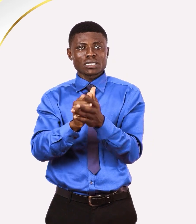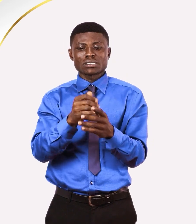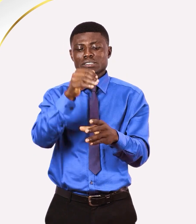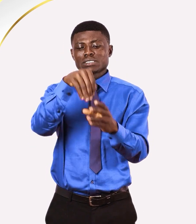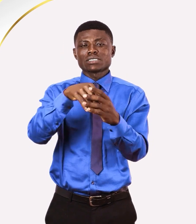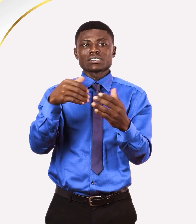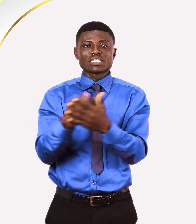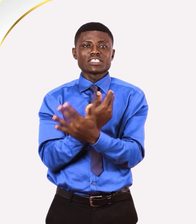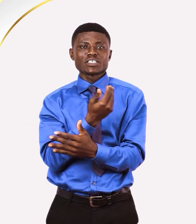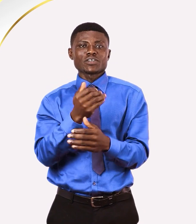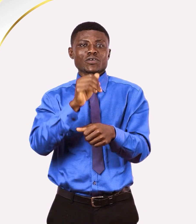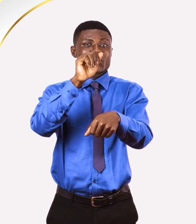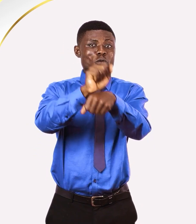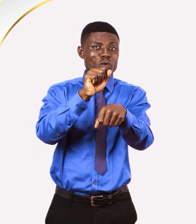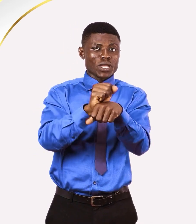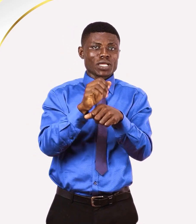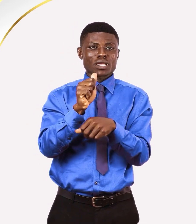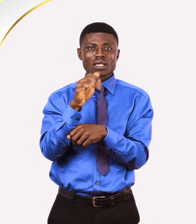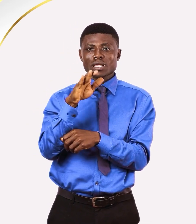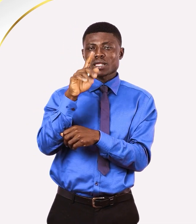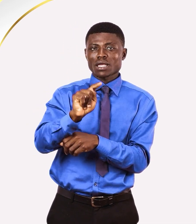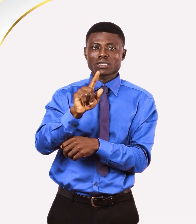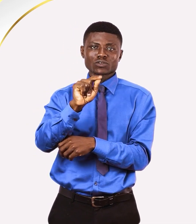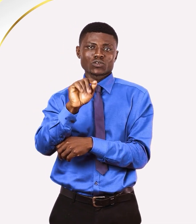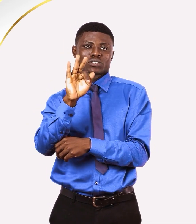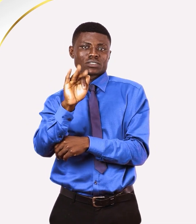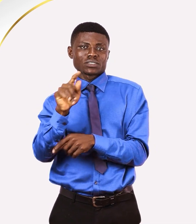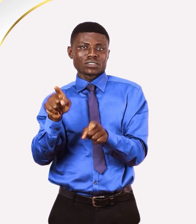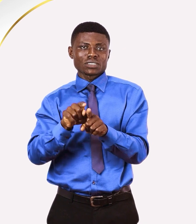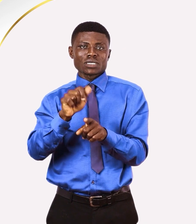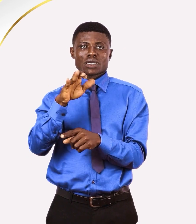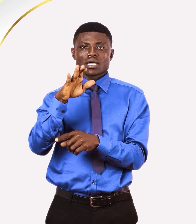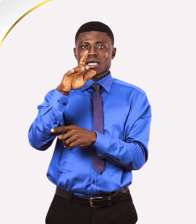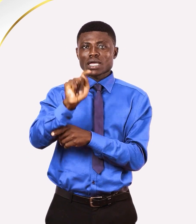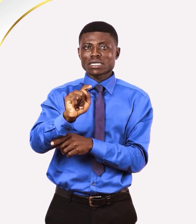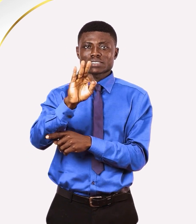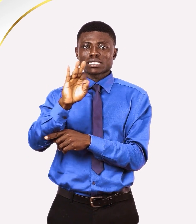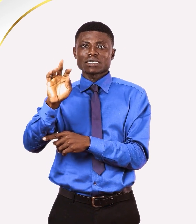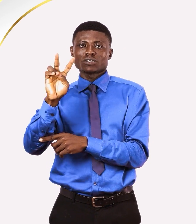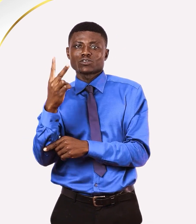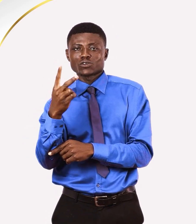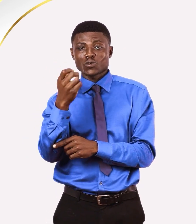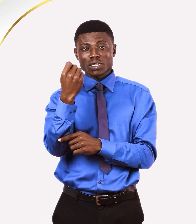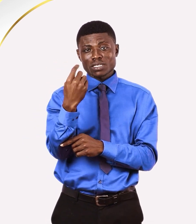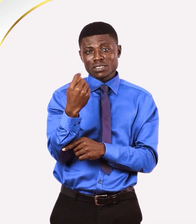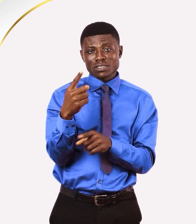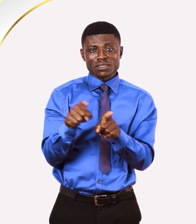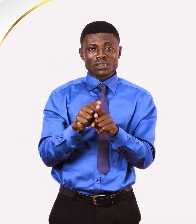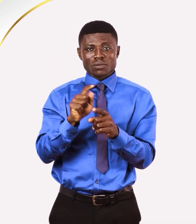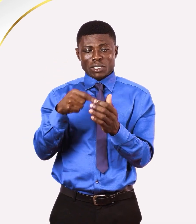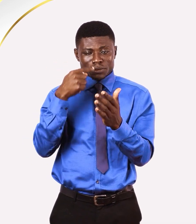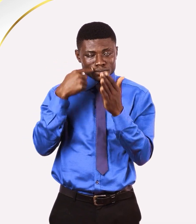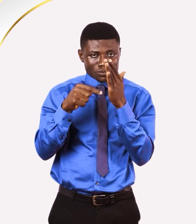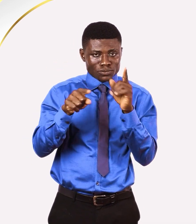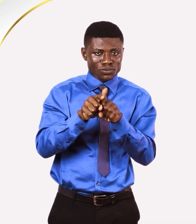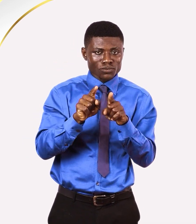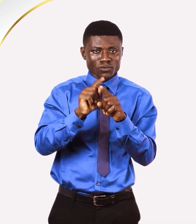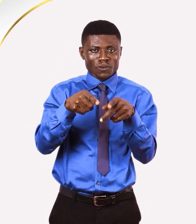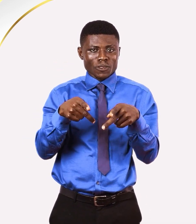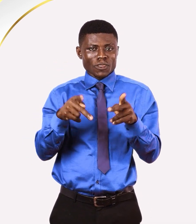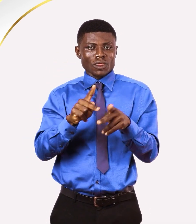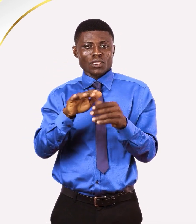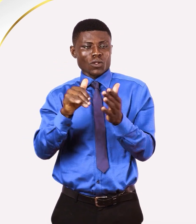New Companies Act 2019, Act 992. 11. Examine and